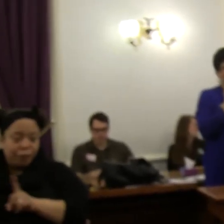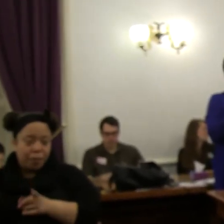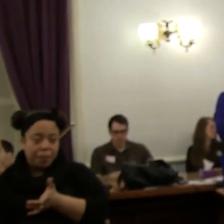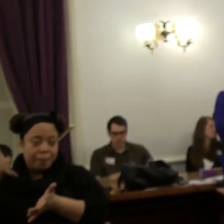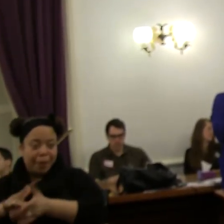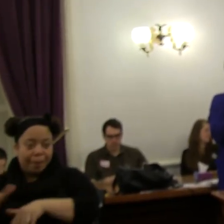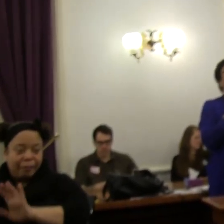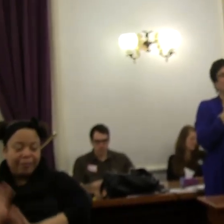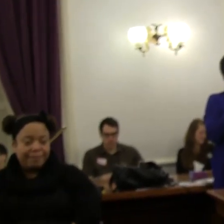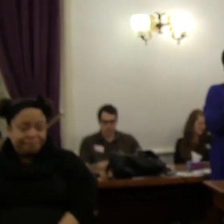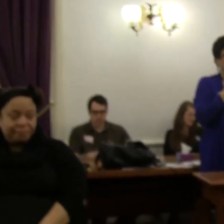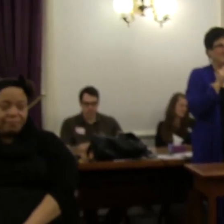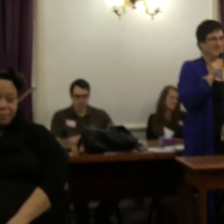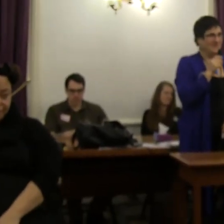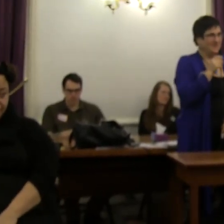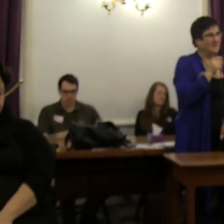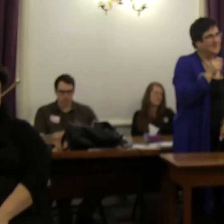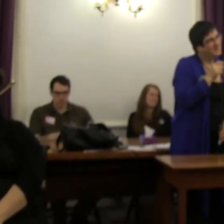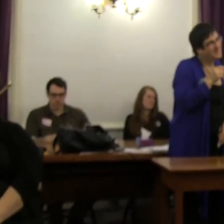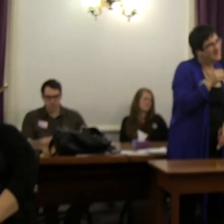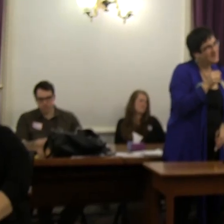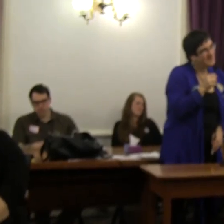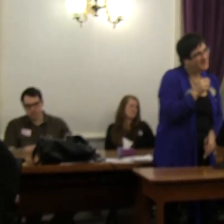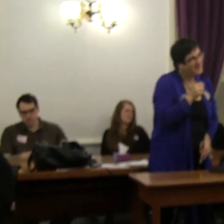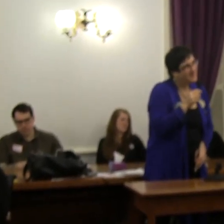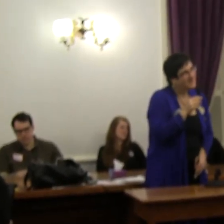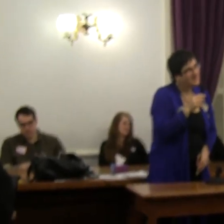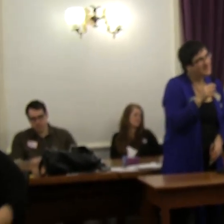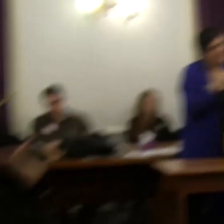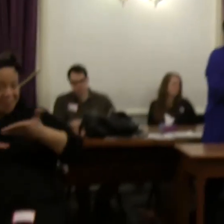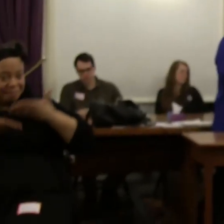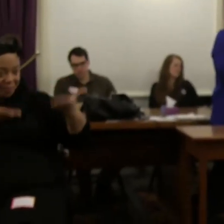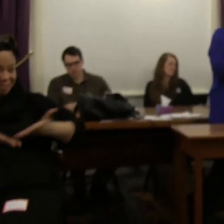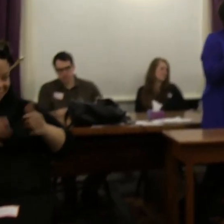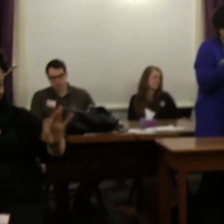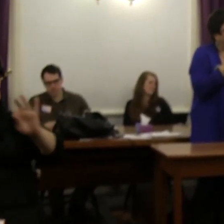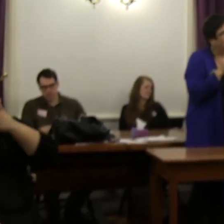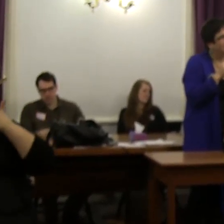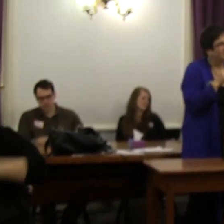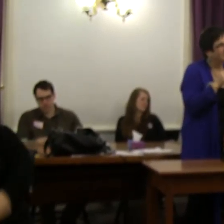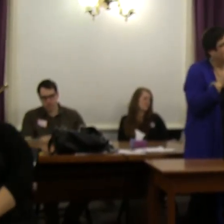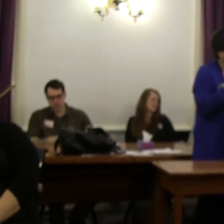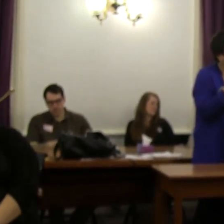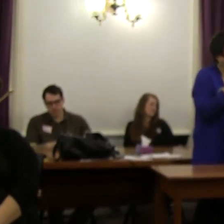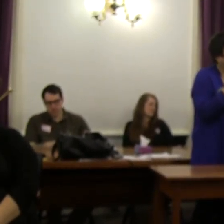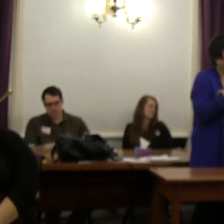Hannah?